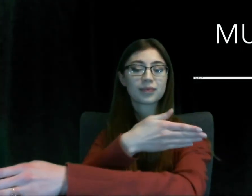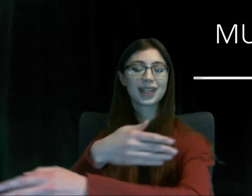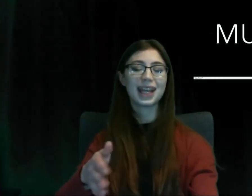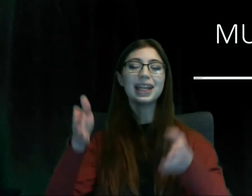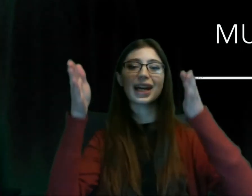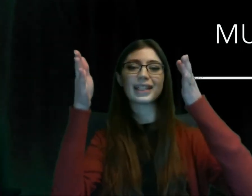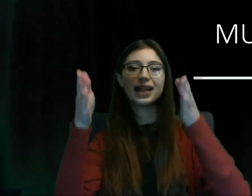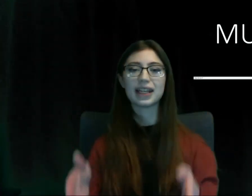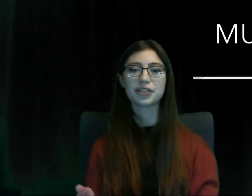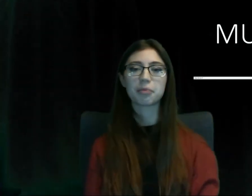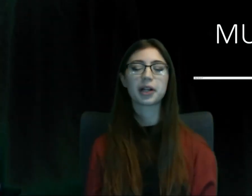and add the agent marker.